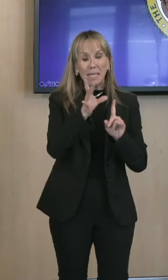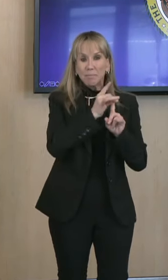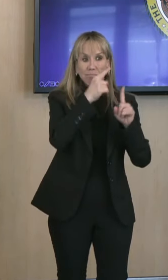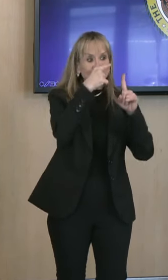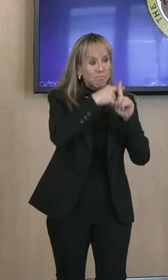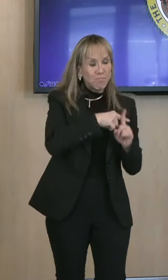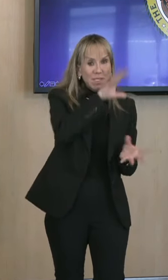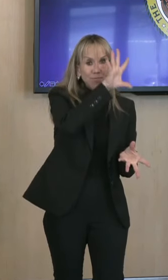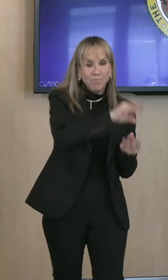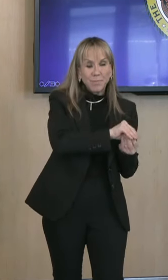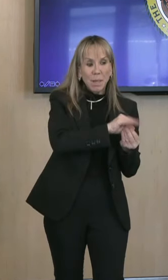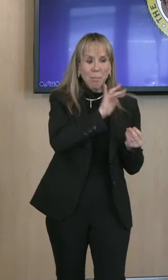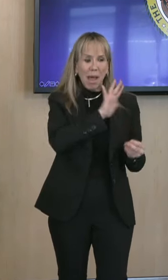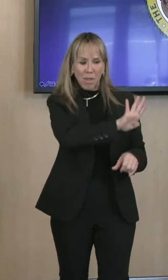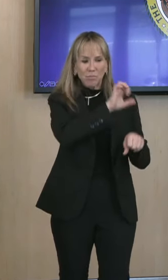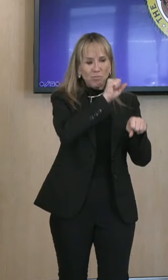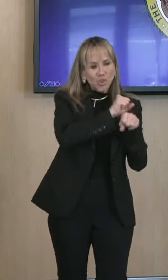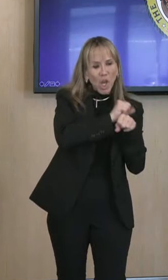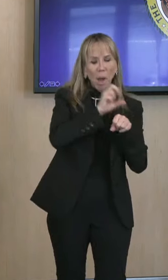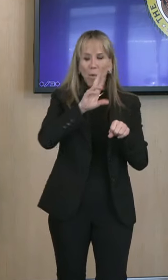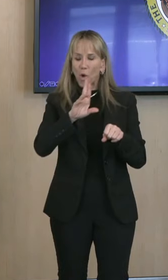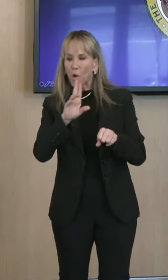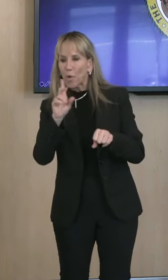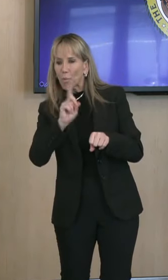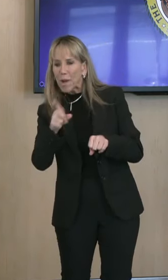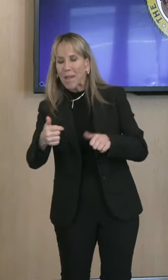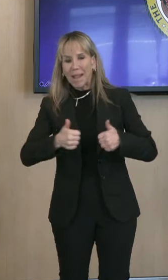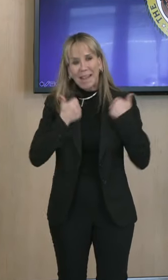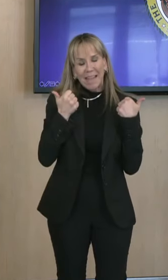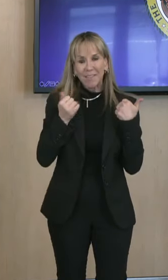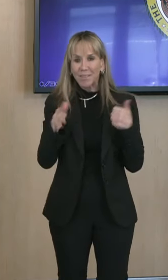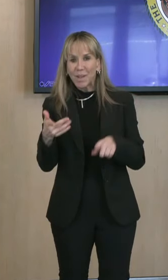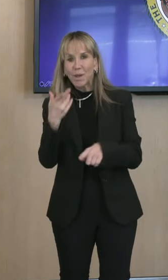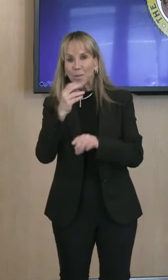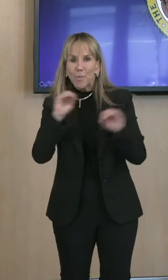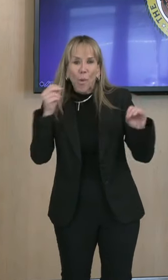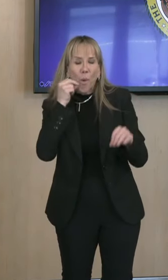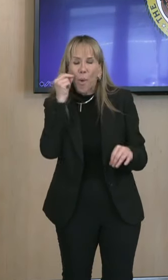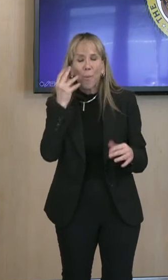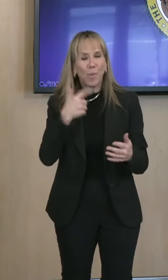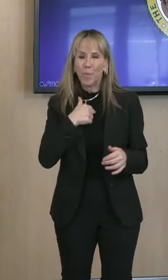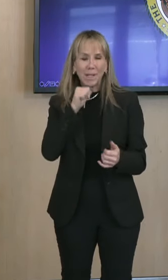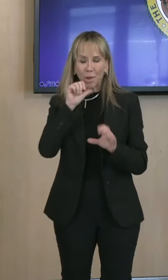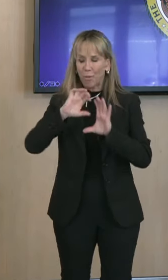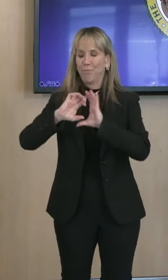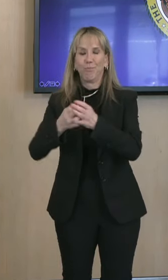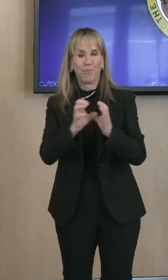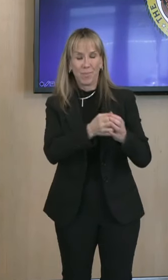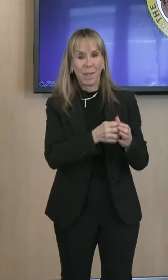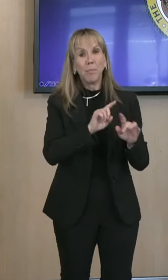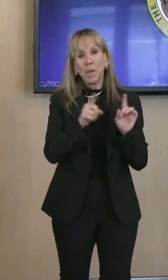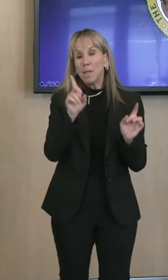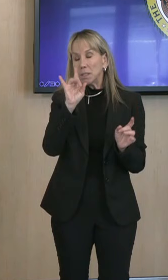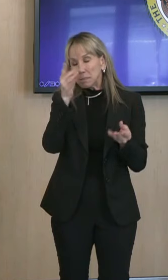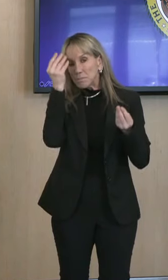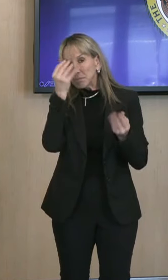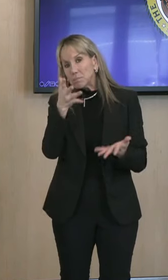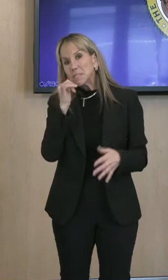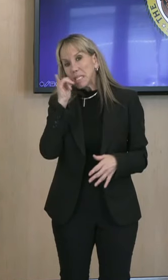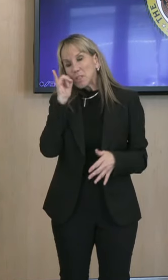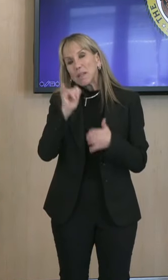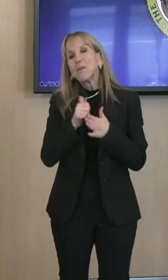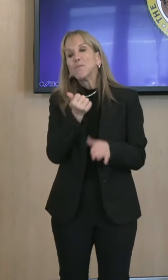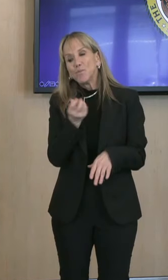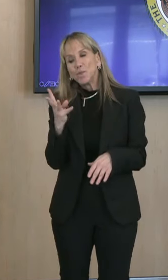by occupation, nor do we break them down by housing status. So we shared yesterday that a handful of individuals had tested